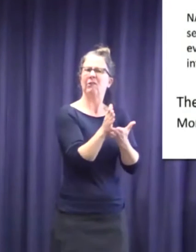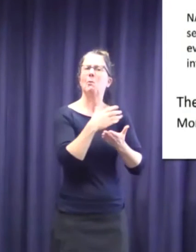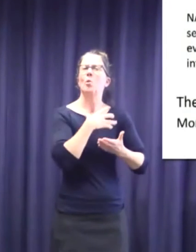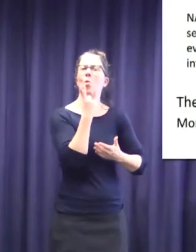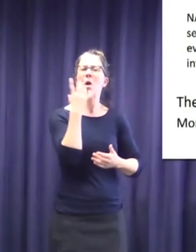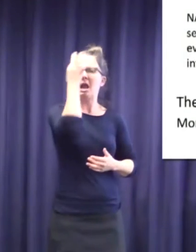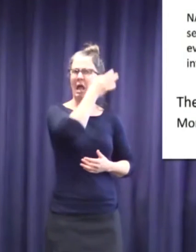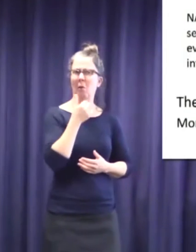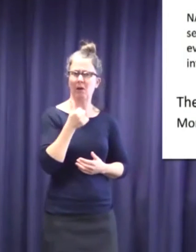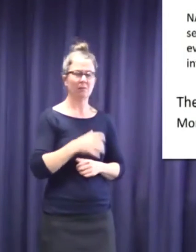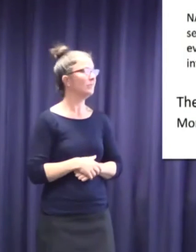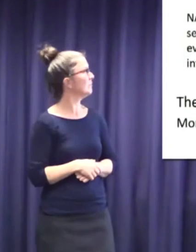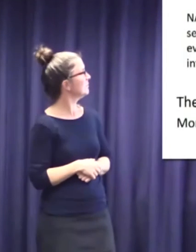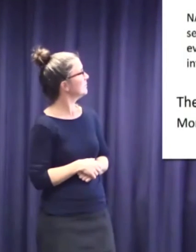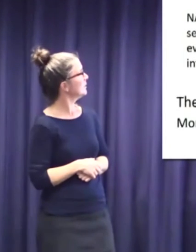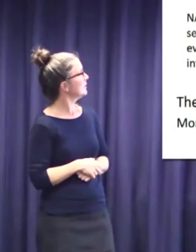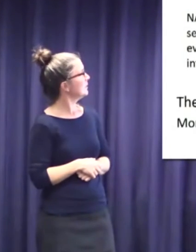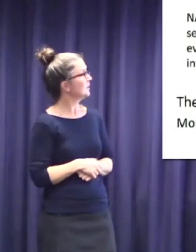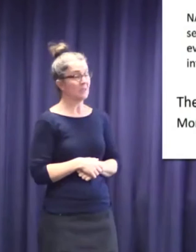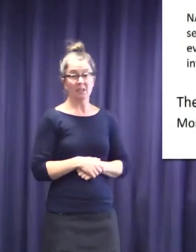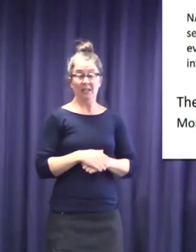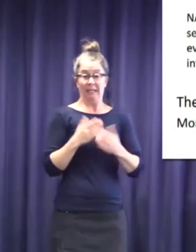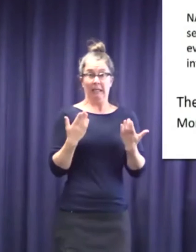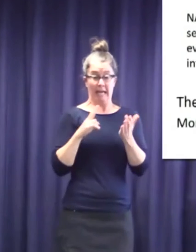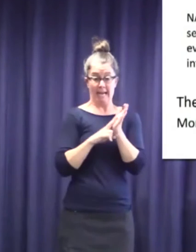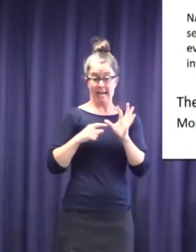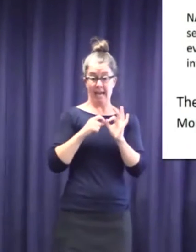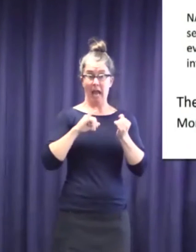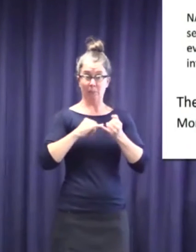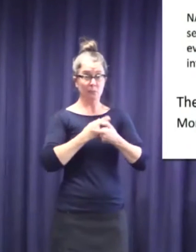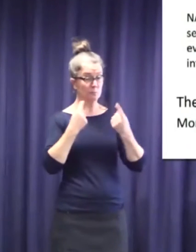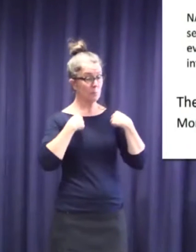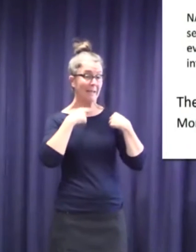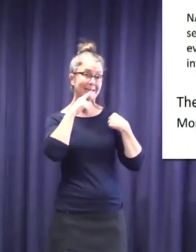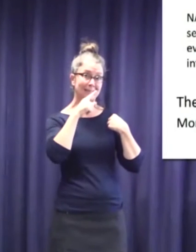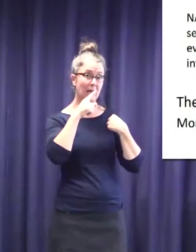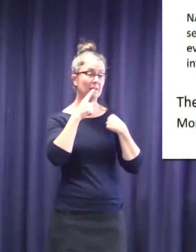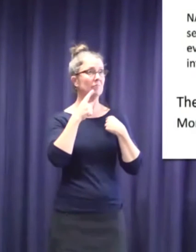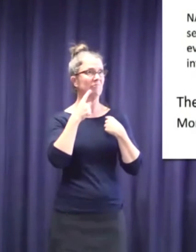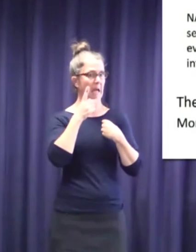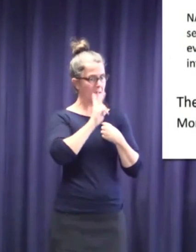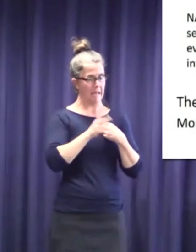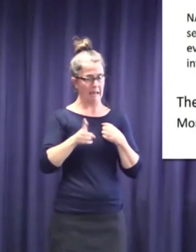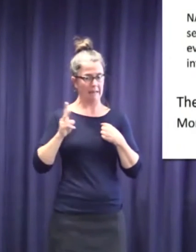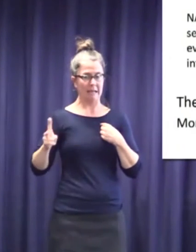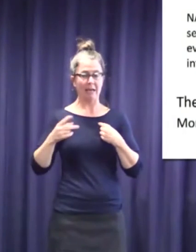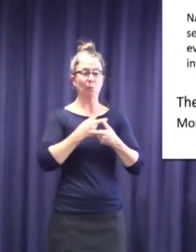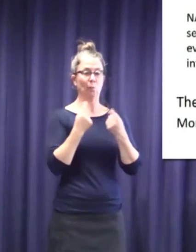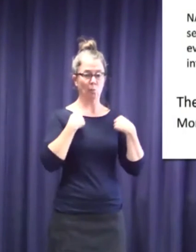So our mandate has been from the department to continue to provide, as